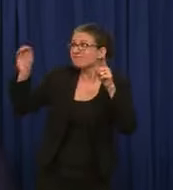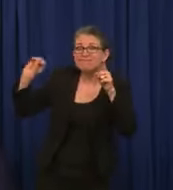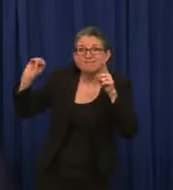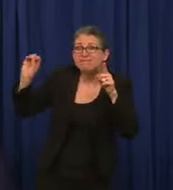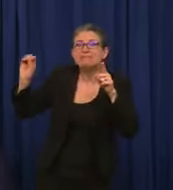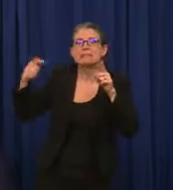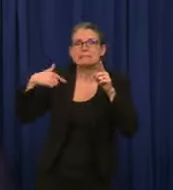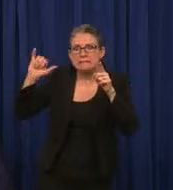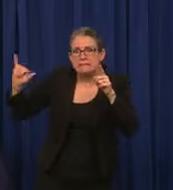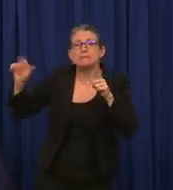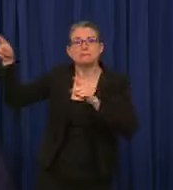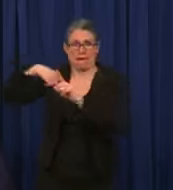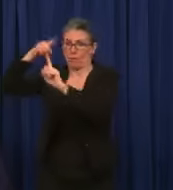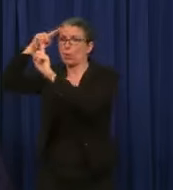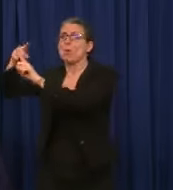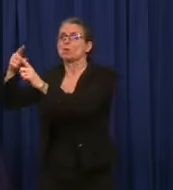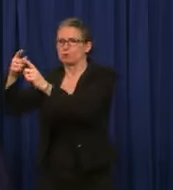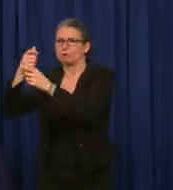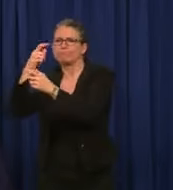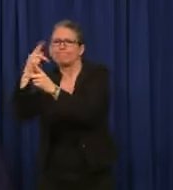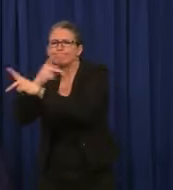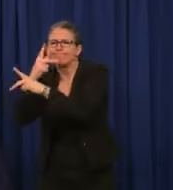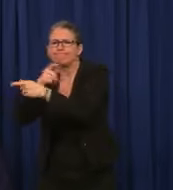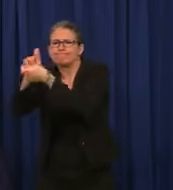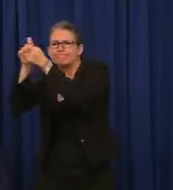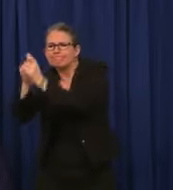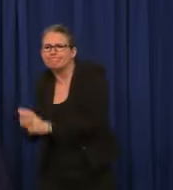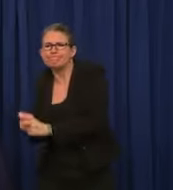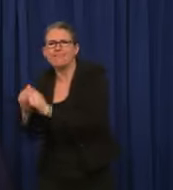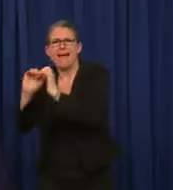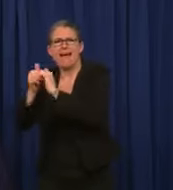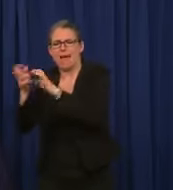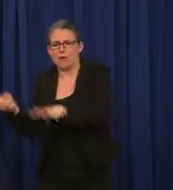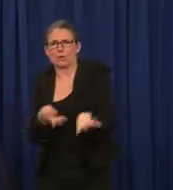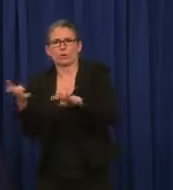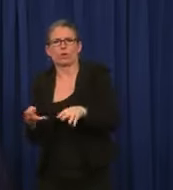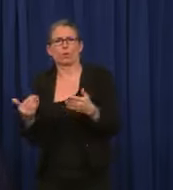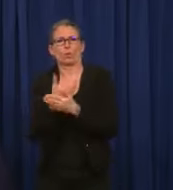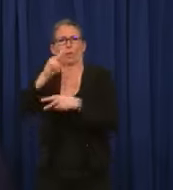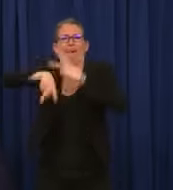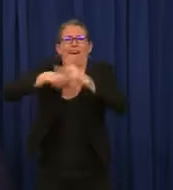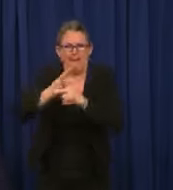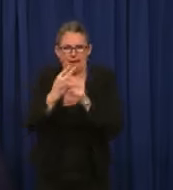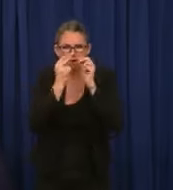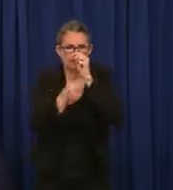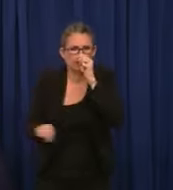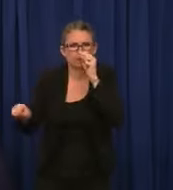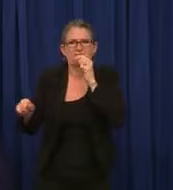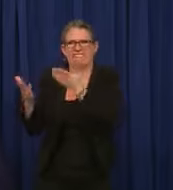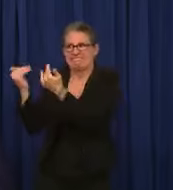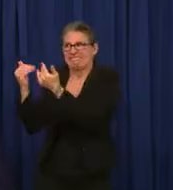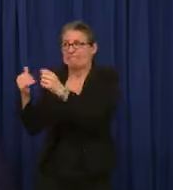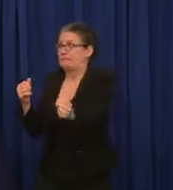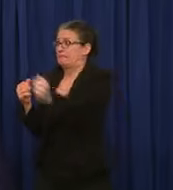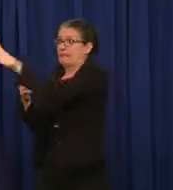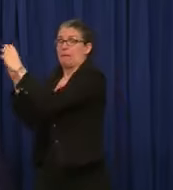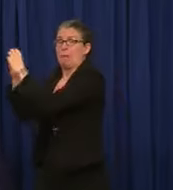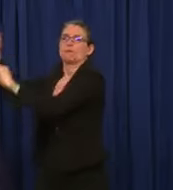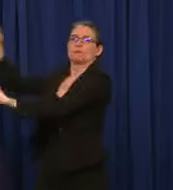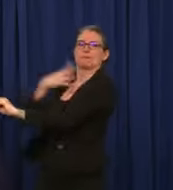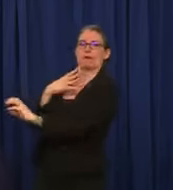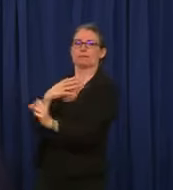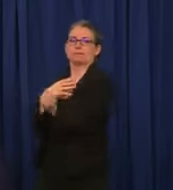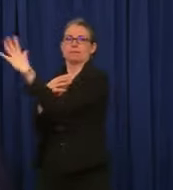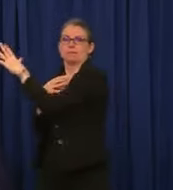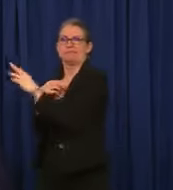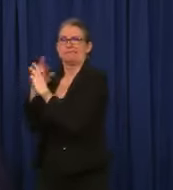could be then diverted into the national stockpile and sent out to states. But we in Maine are not relying